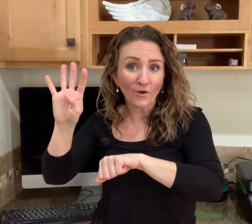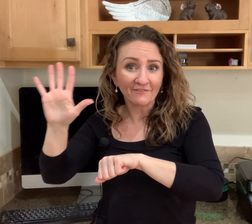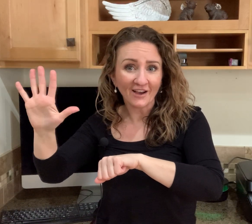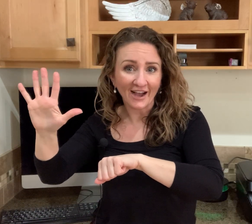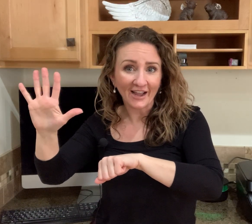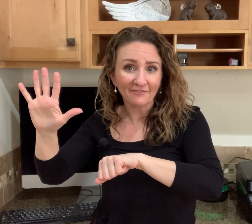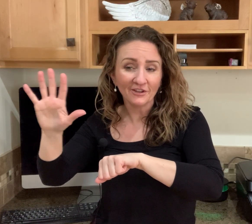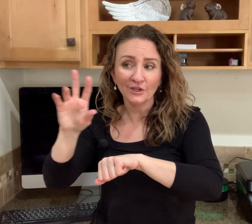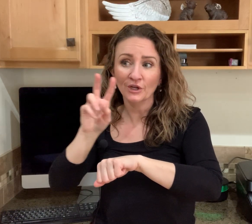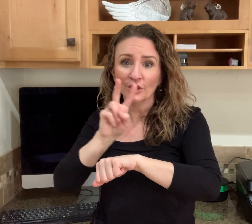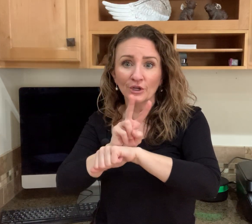4:45,